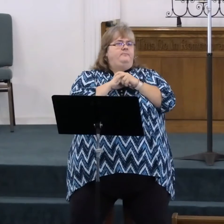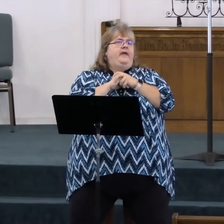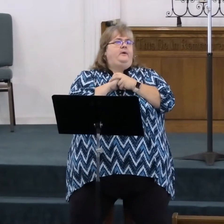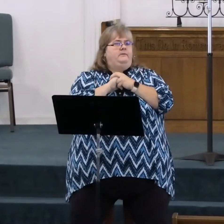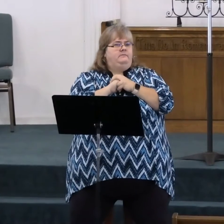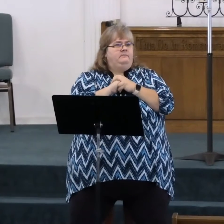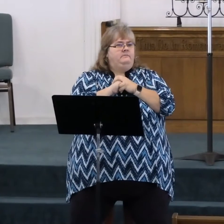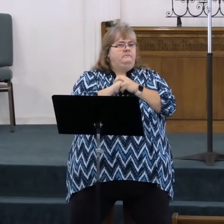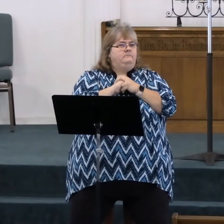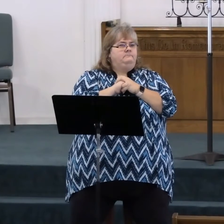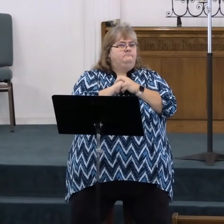bear? Have